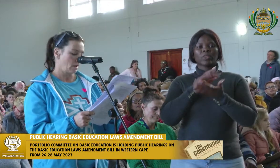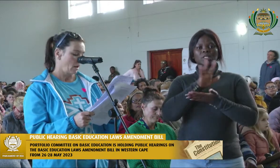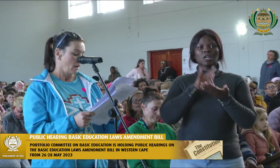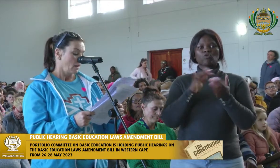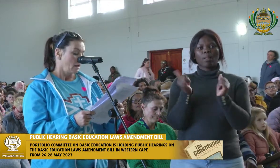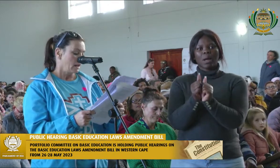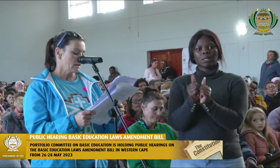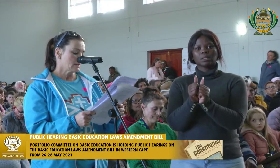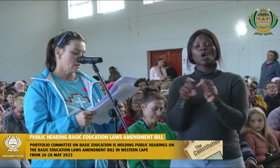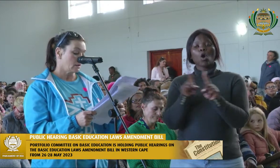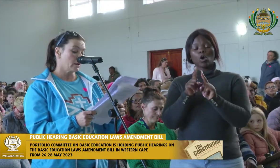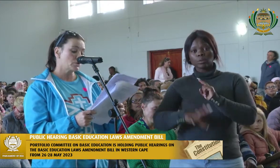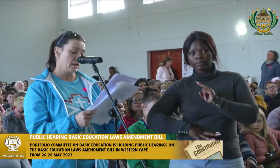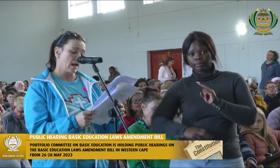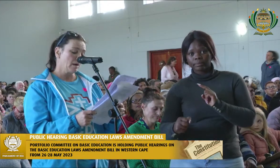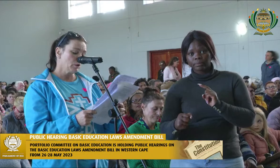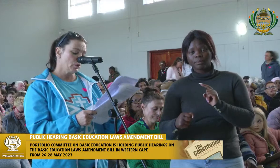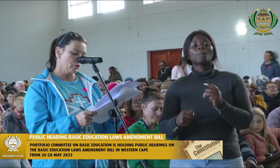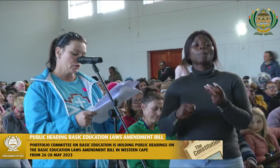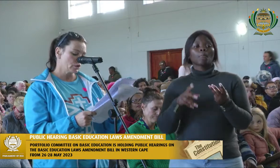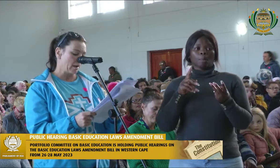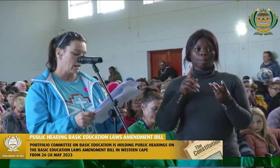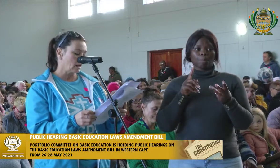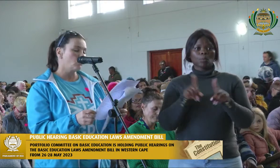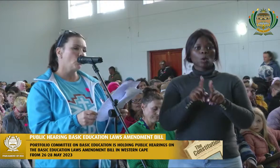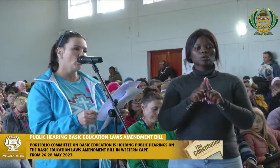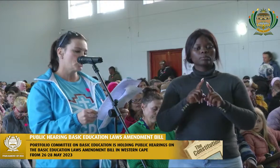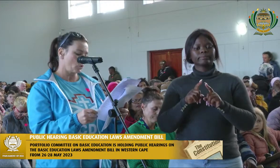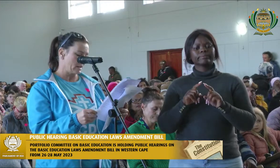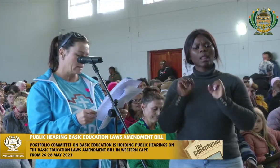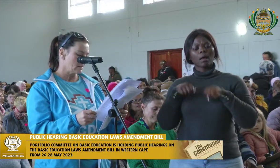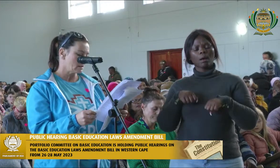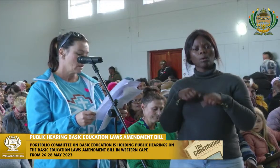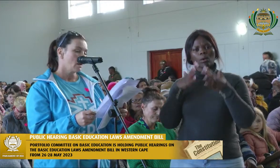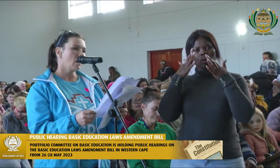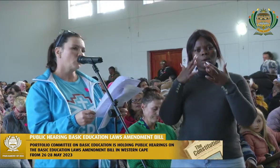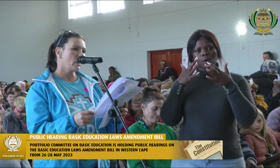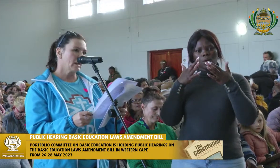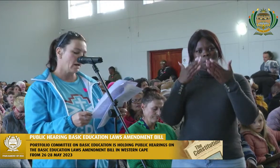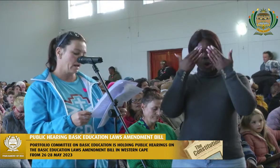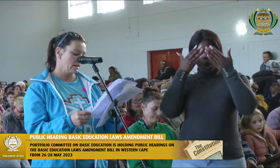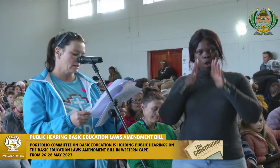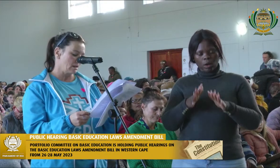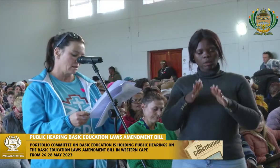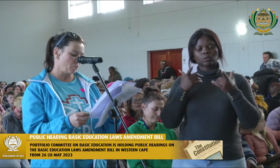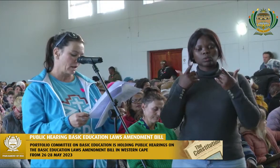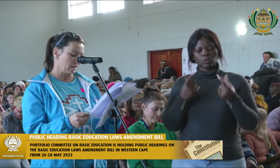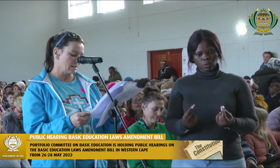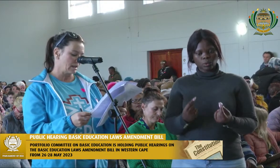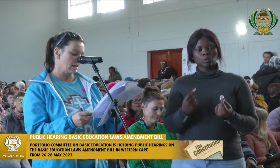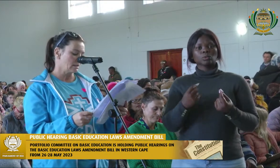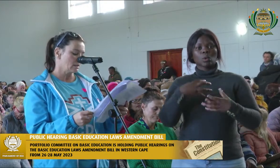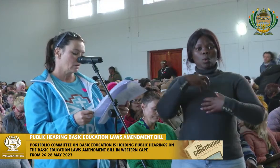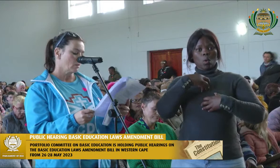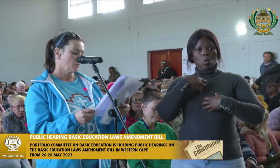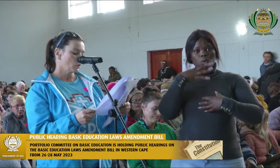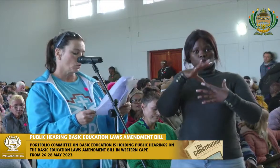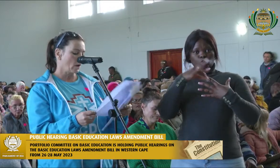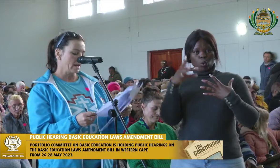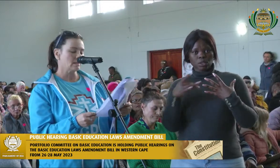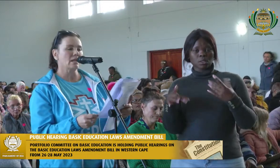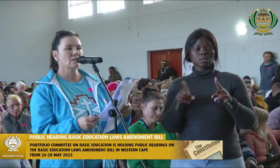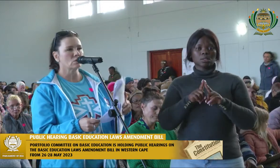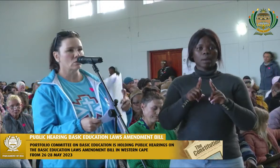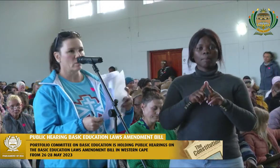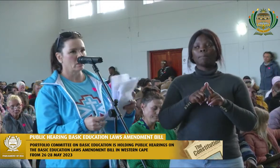abortion, to enable learners to make informed choices, avoid unintended pregnancies,